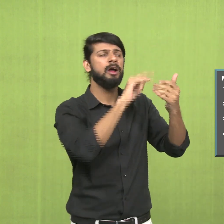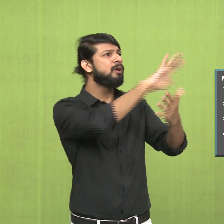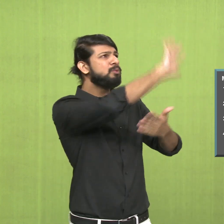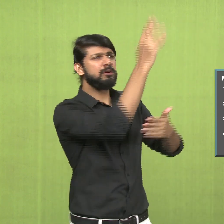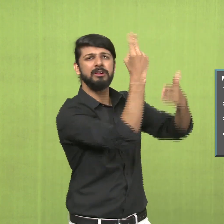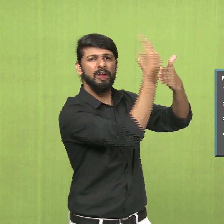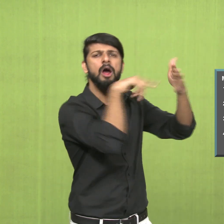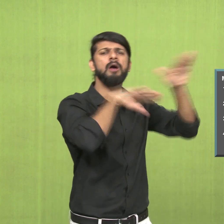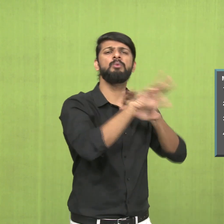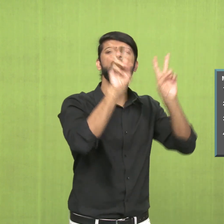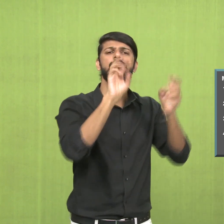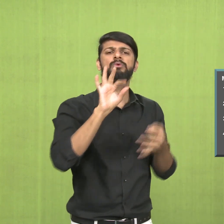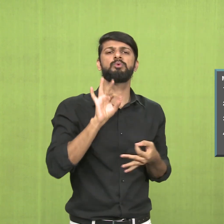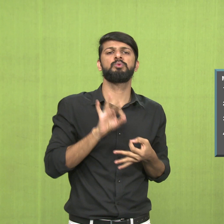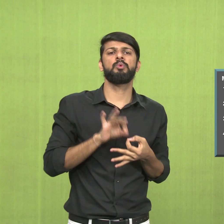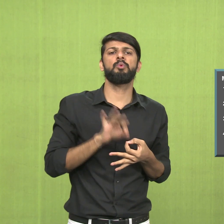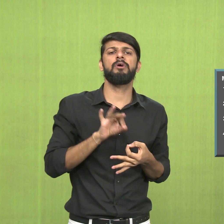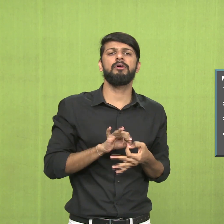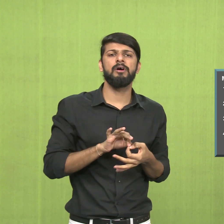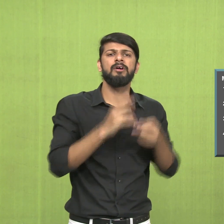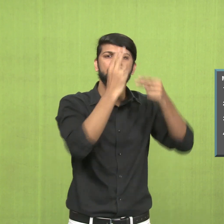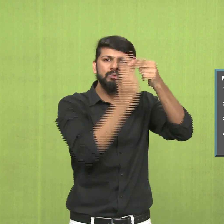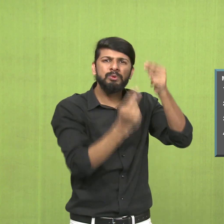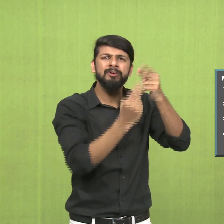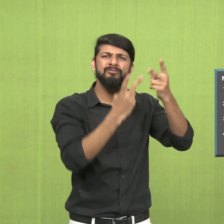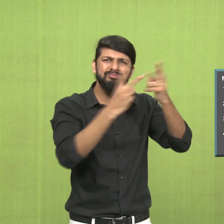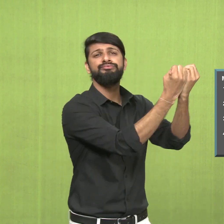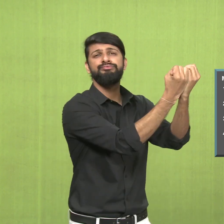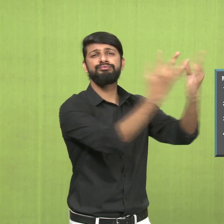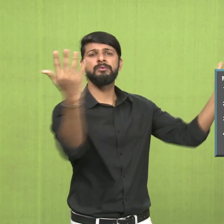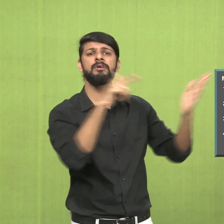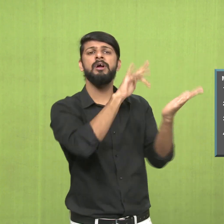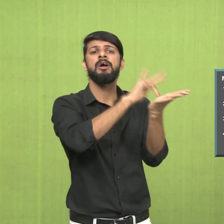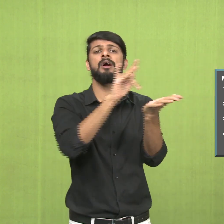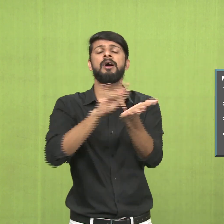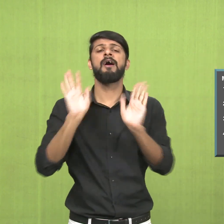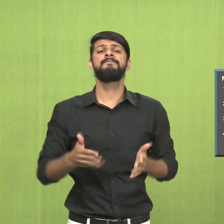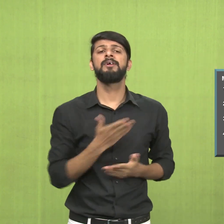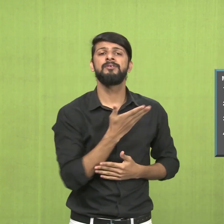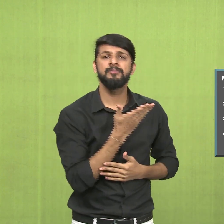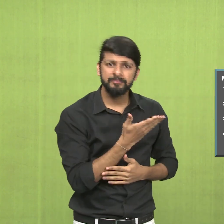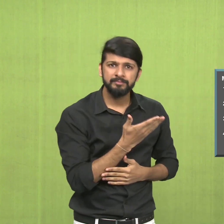Murals have been found in these caves, and most of them the life of Buddha.